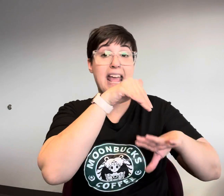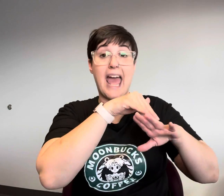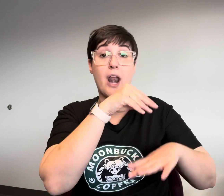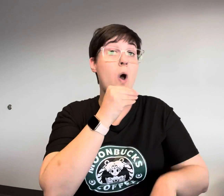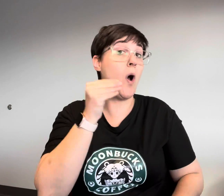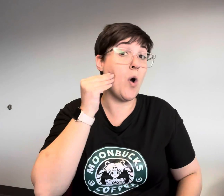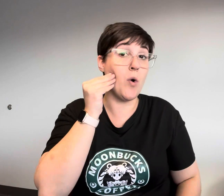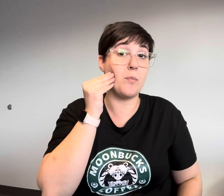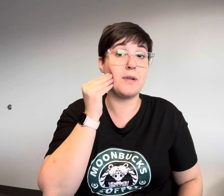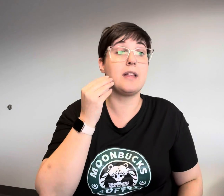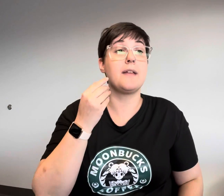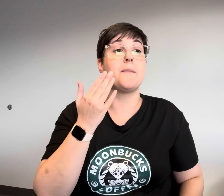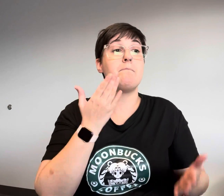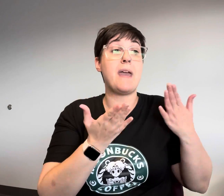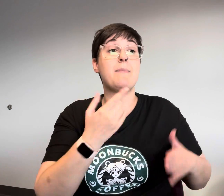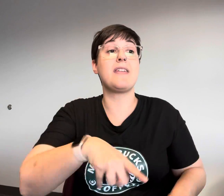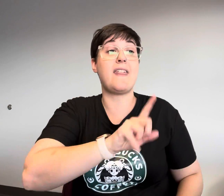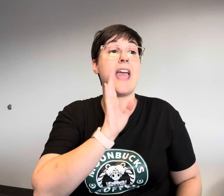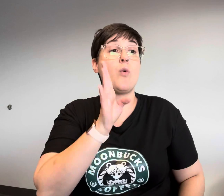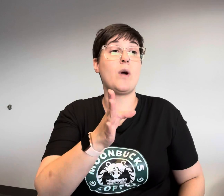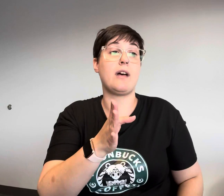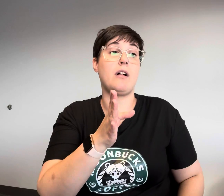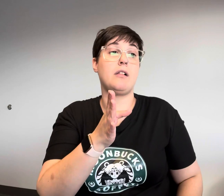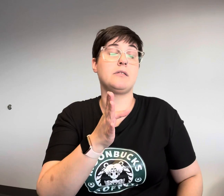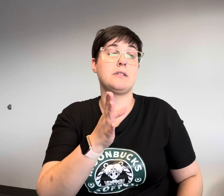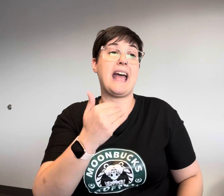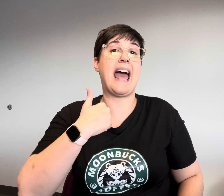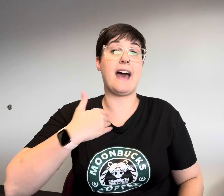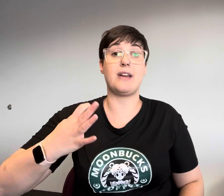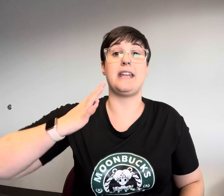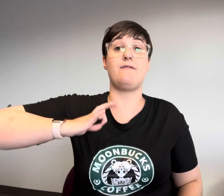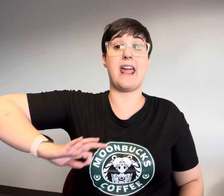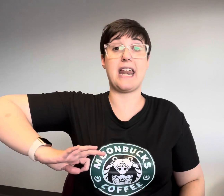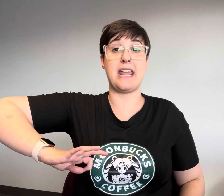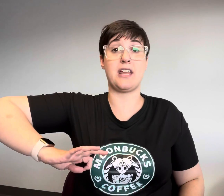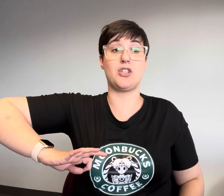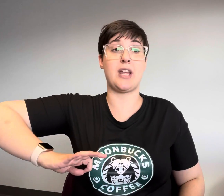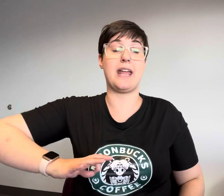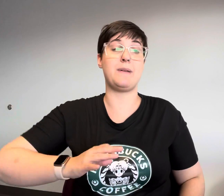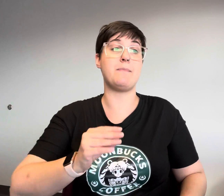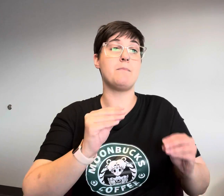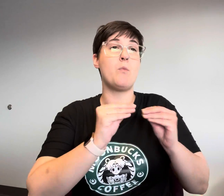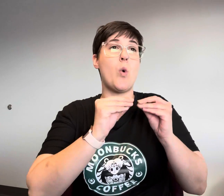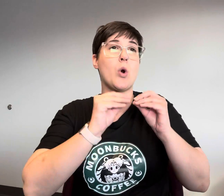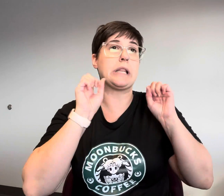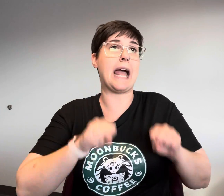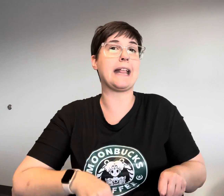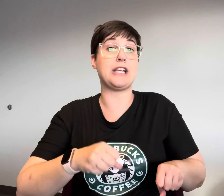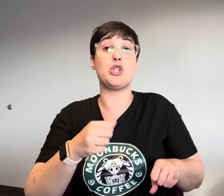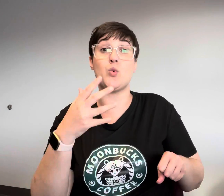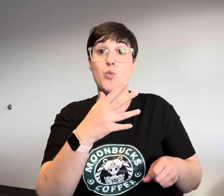at home, maybe they will have an advantage and be more likely to